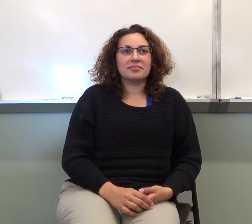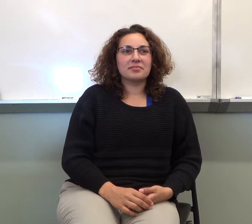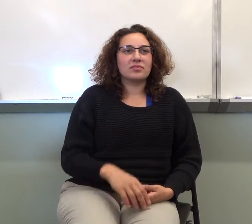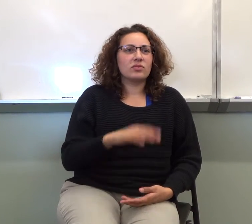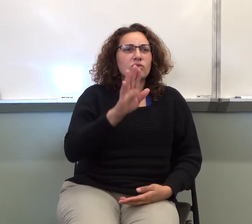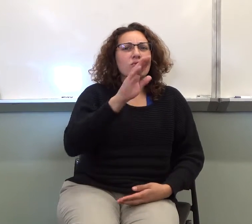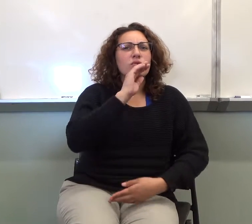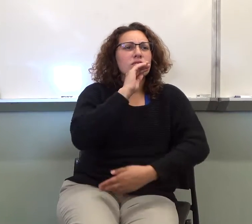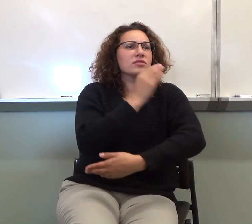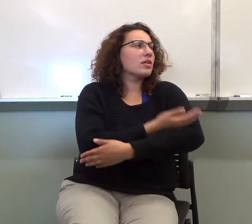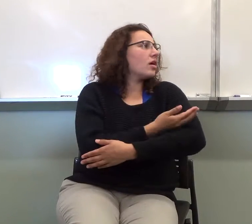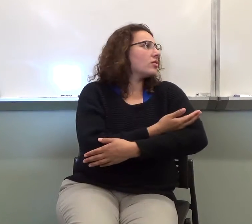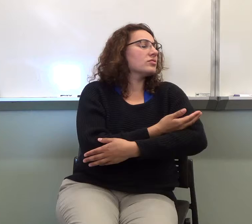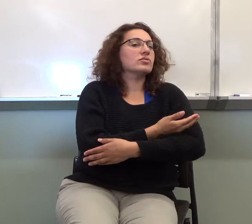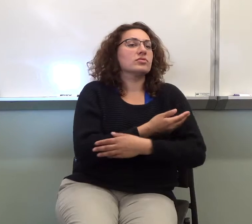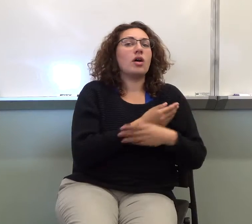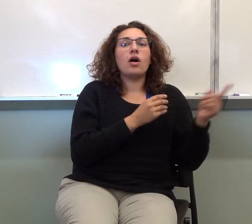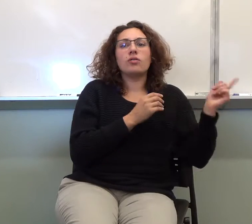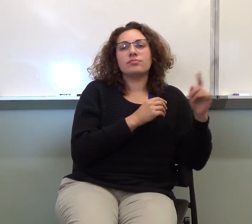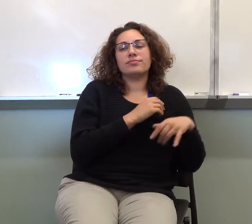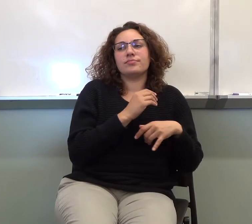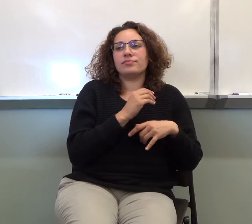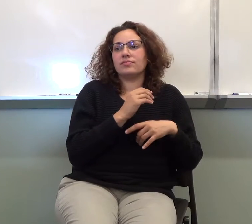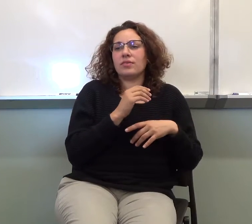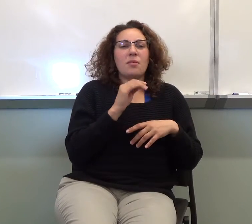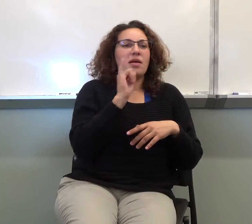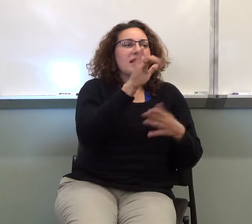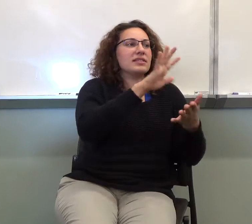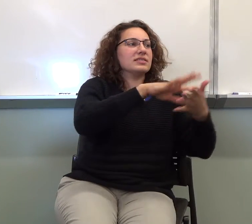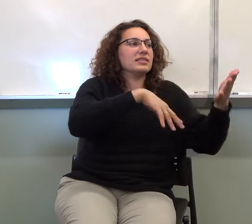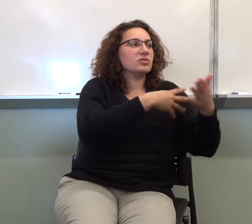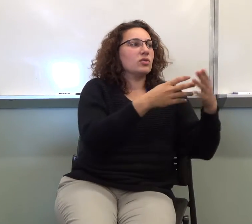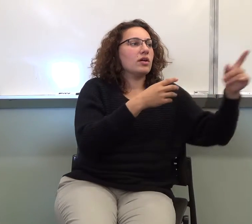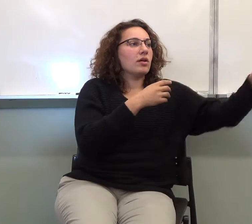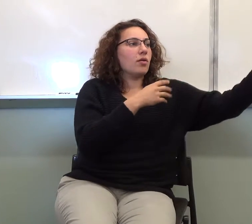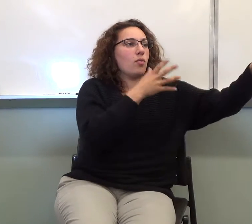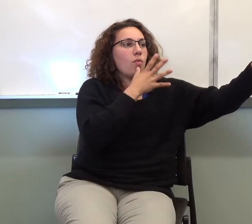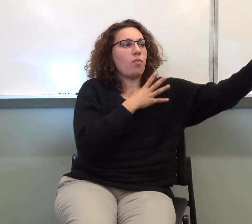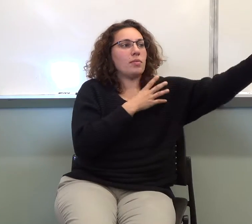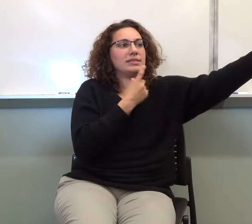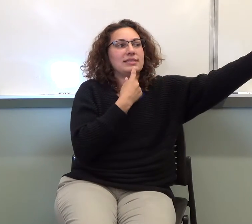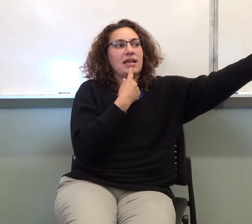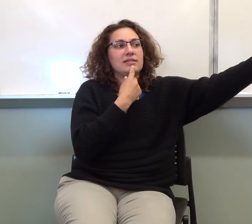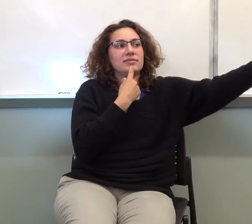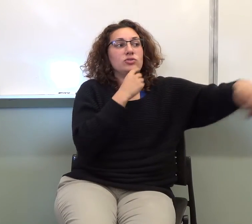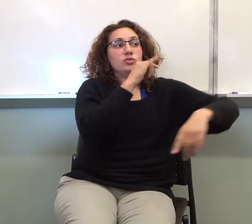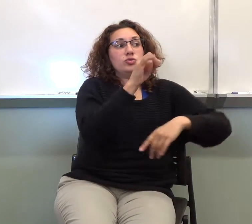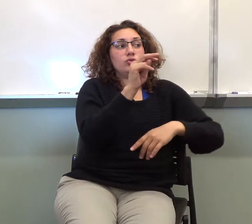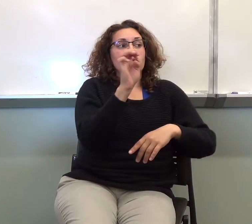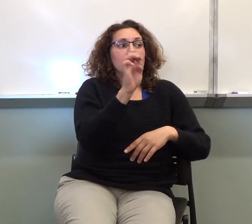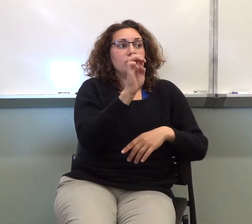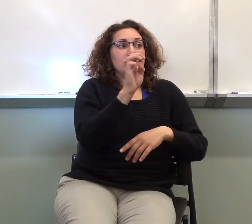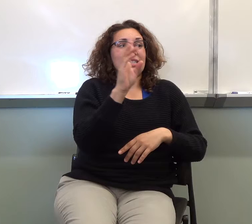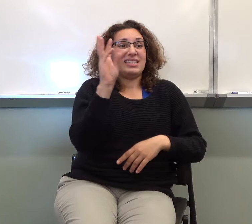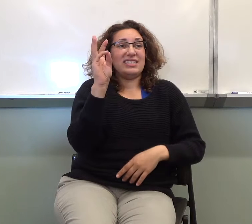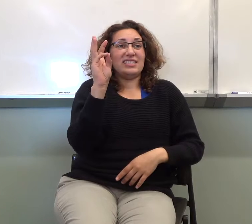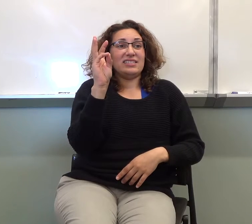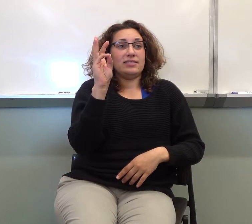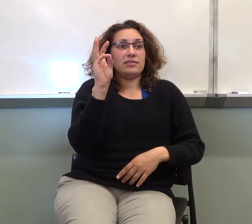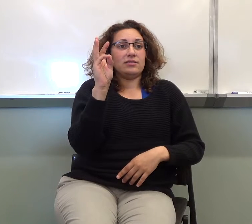7th. But now that one says no. Well, school's out on Friday the 6th, isn't it? Well, it says the semester ends